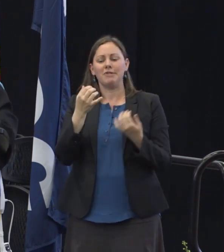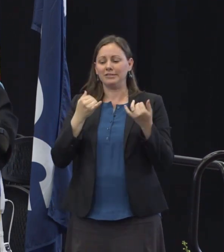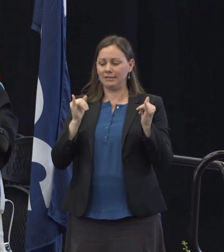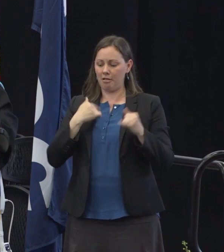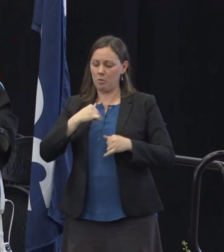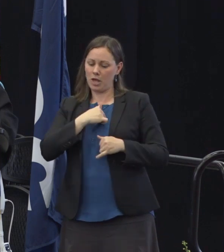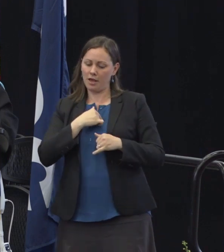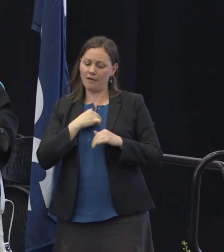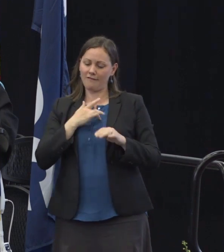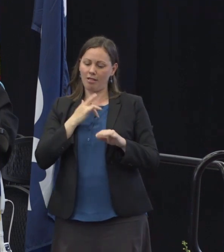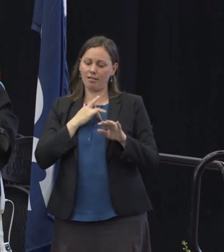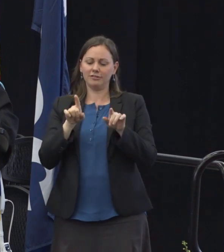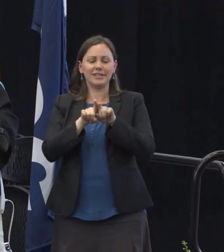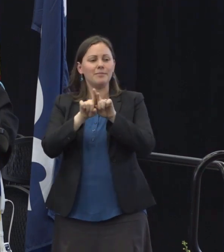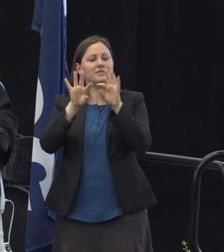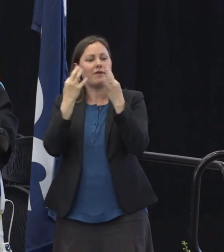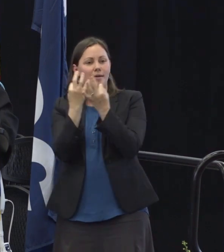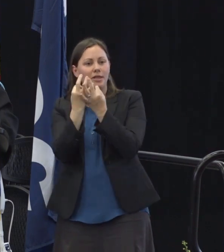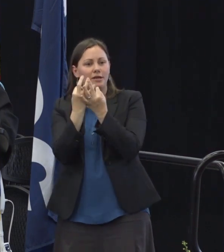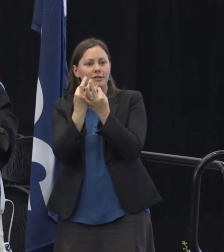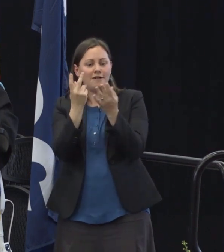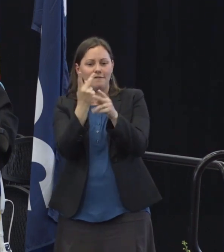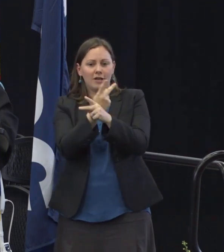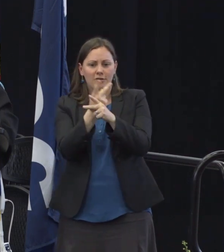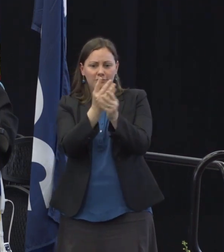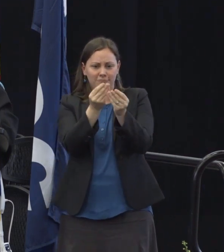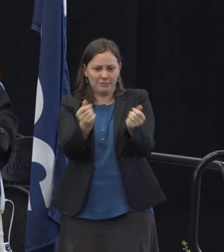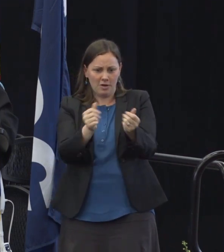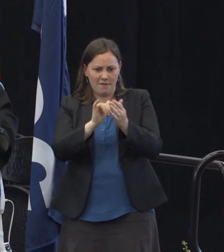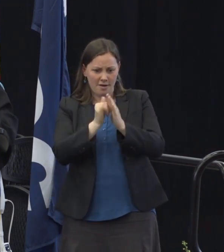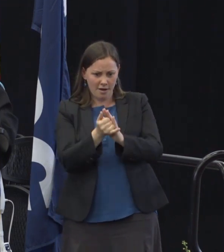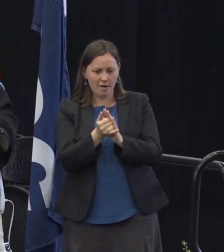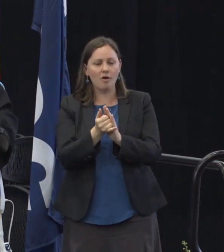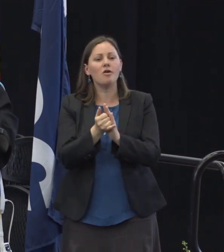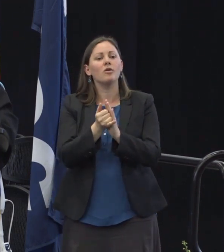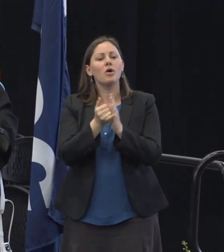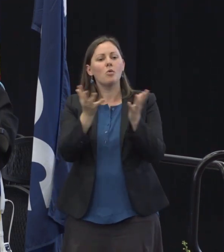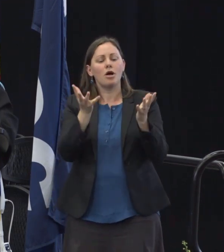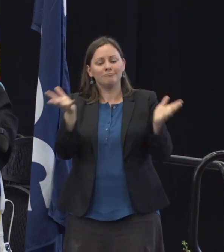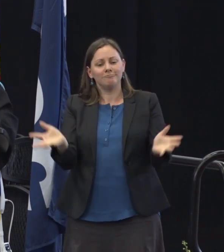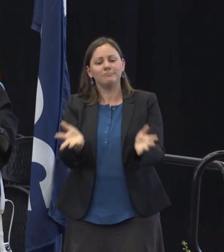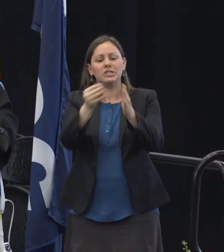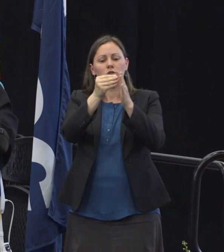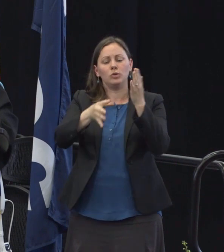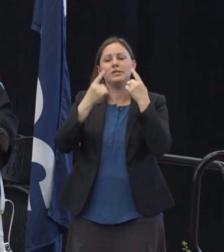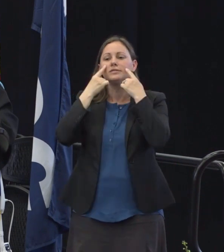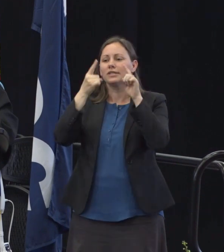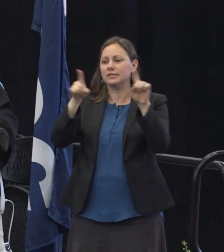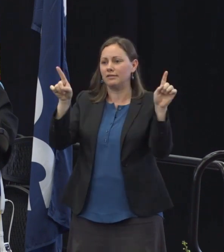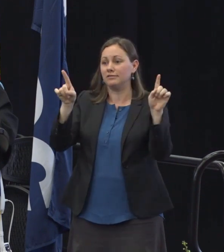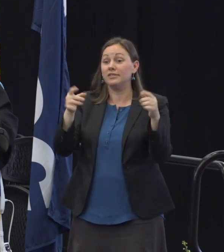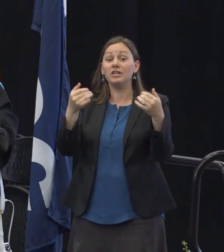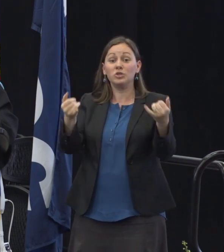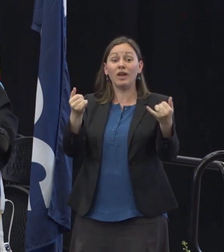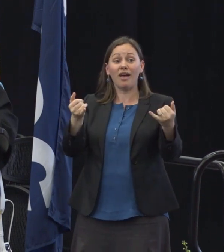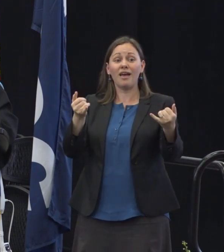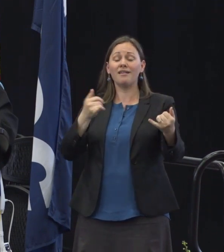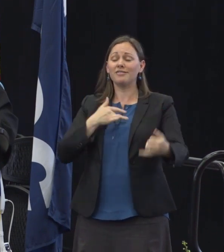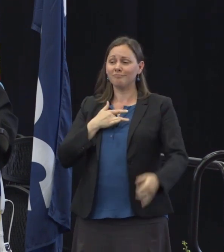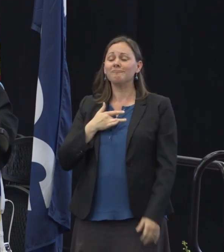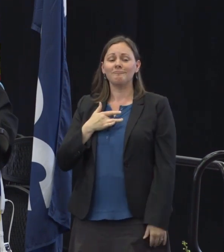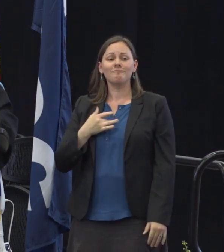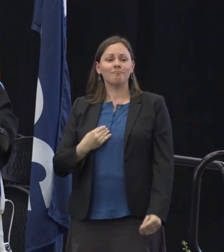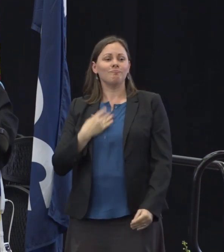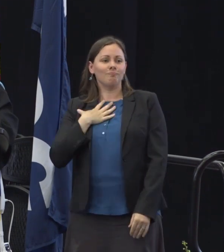supportive family to overcome them, and consequently the successes we see at the end of each academic year are all that much more